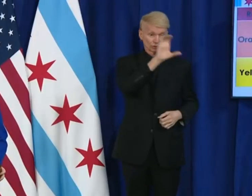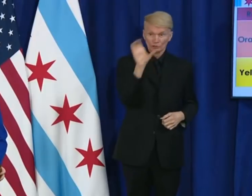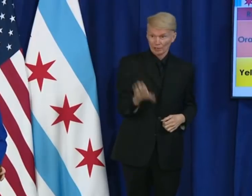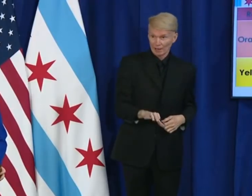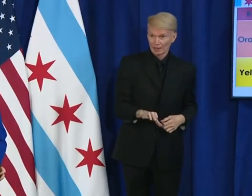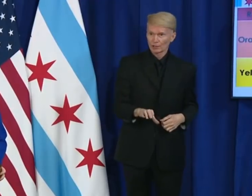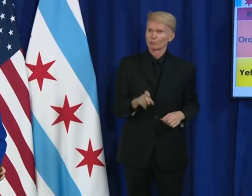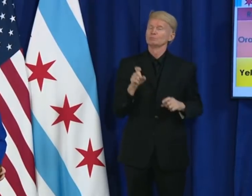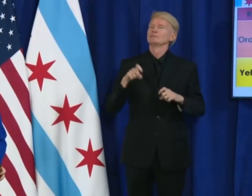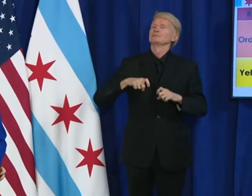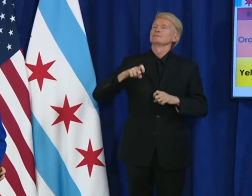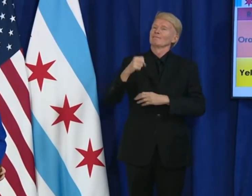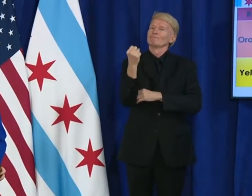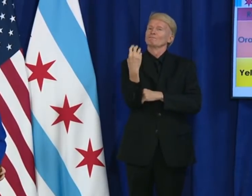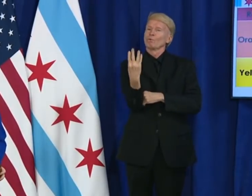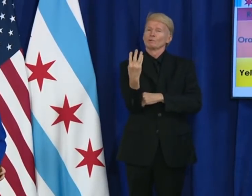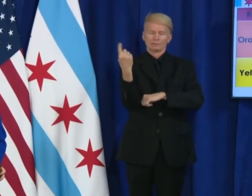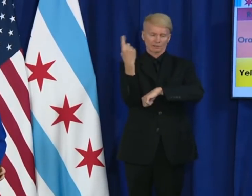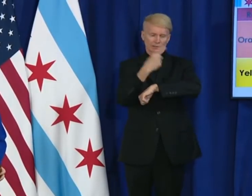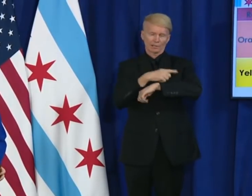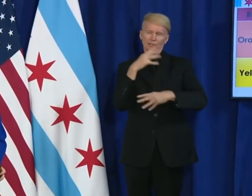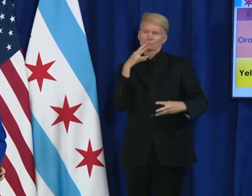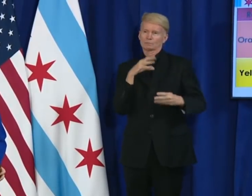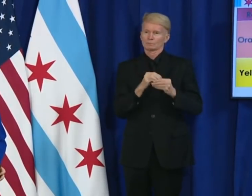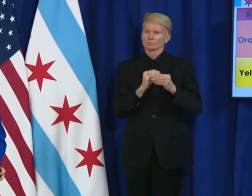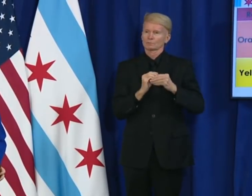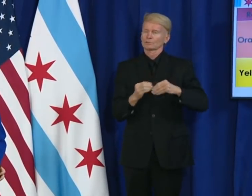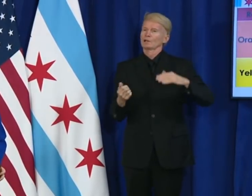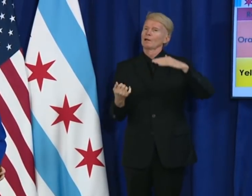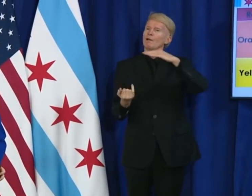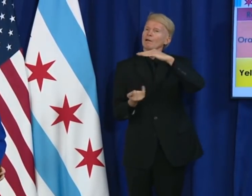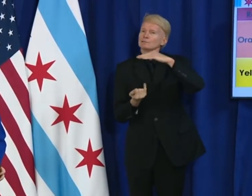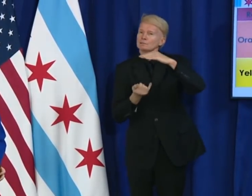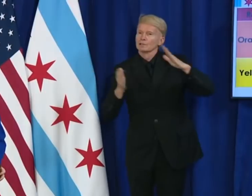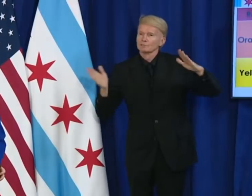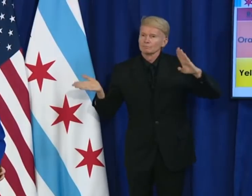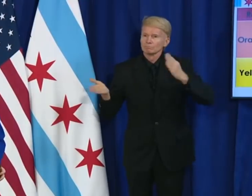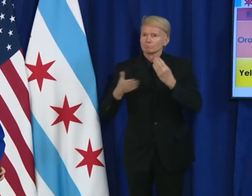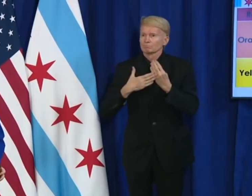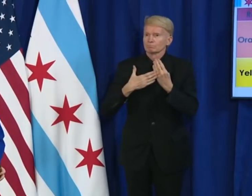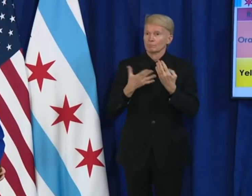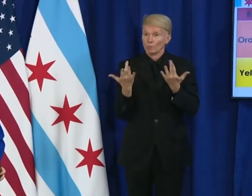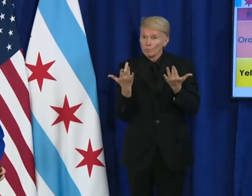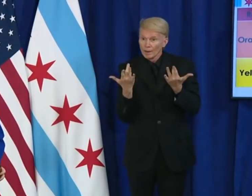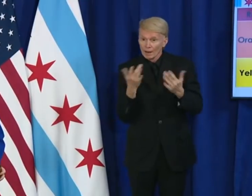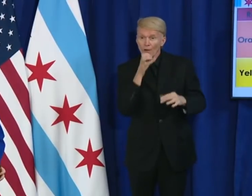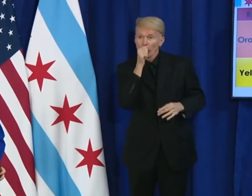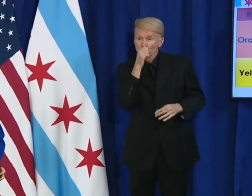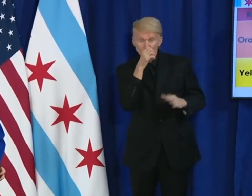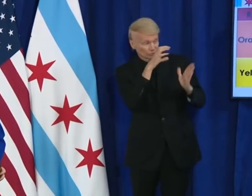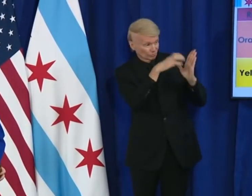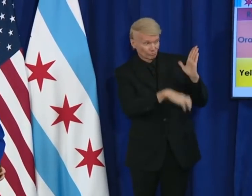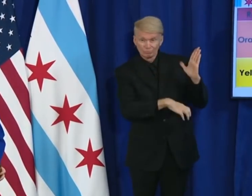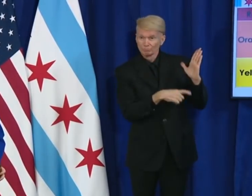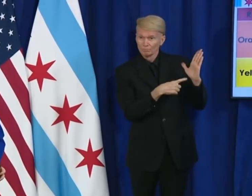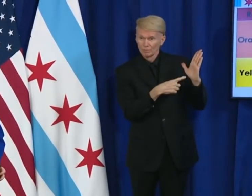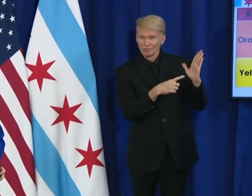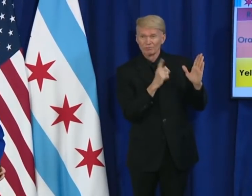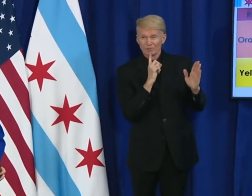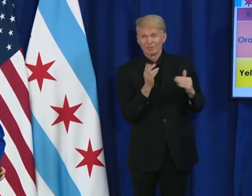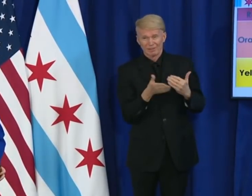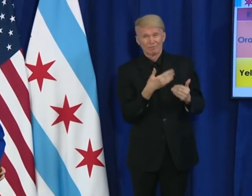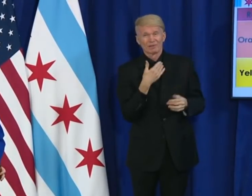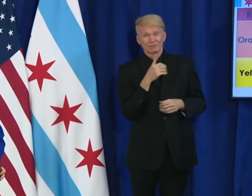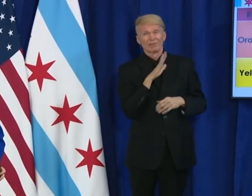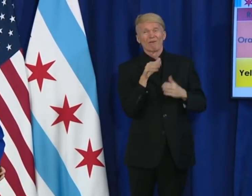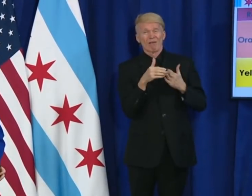have a 14-day quarantine. The states that are in orange, which at this point is almost the whole